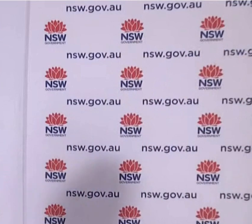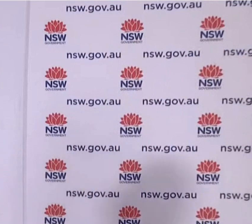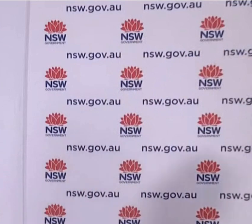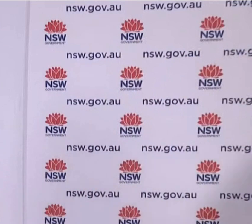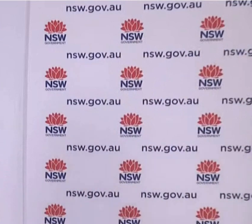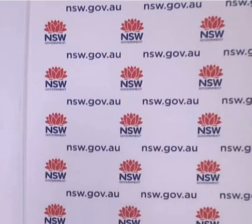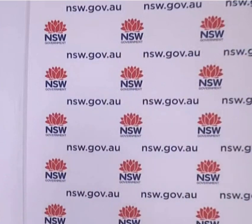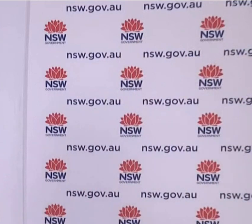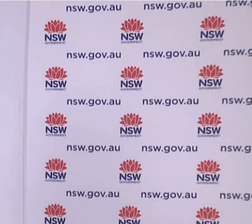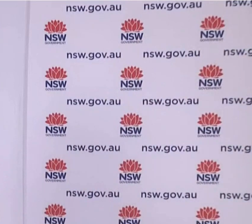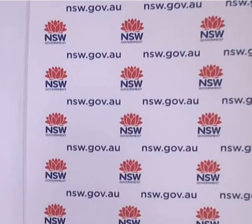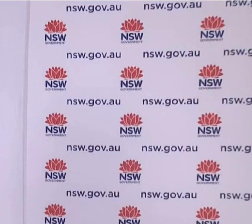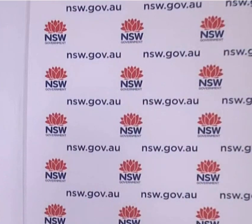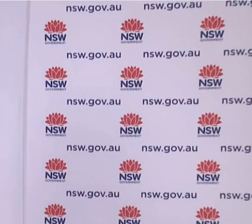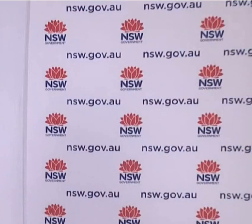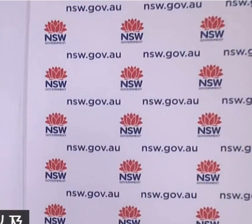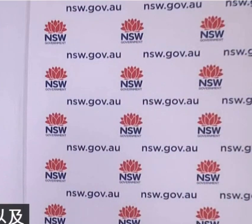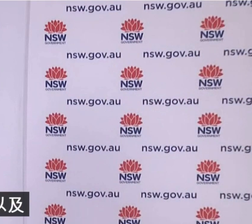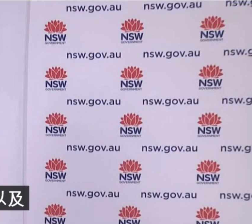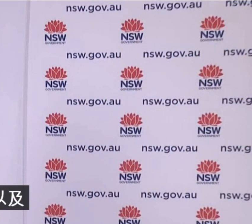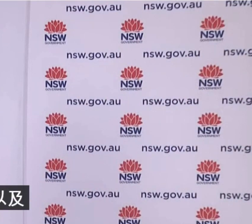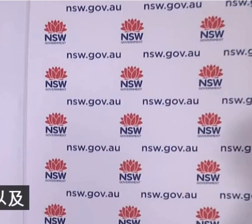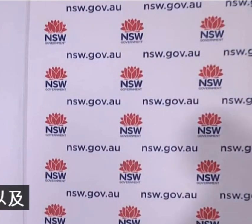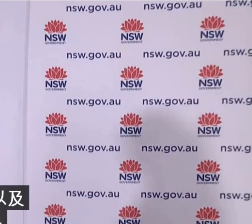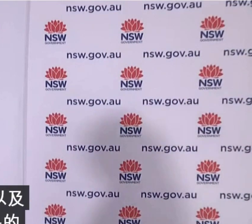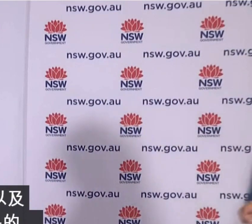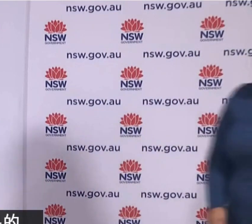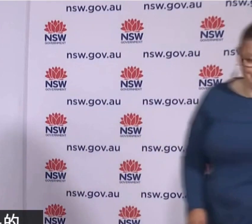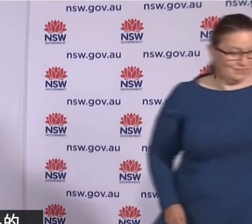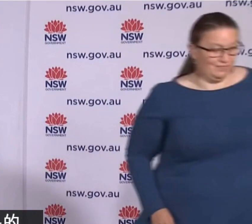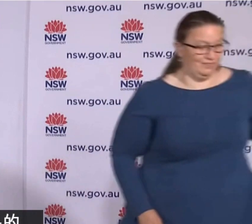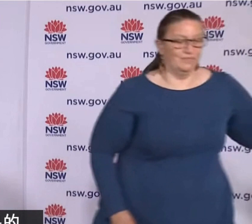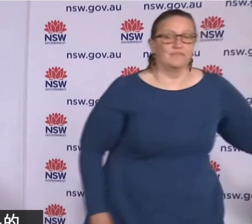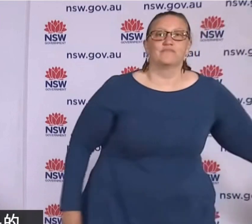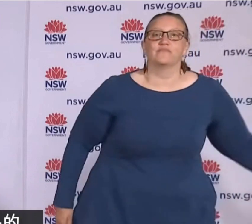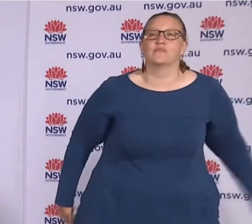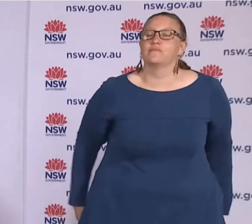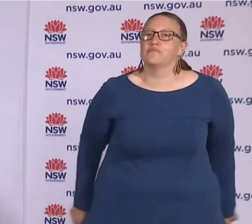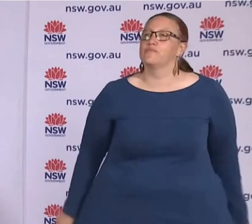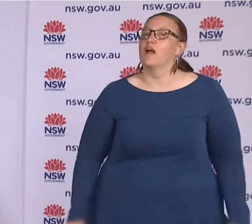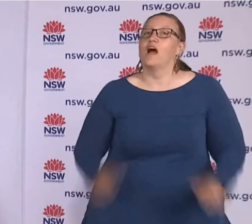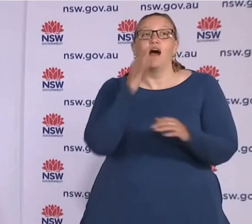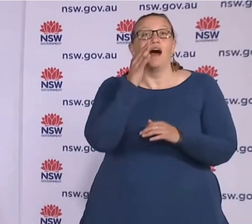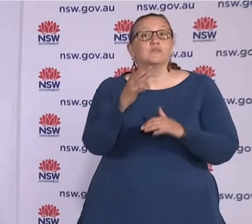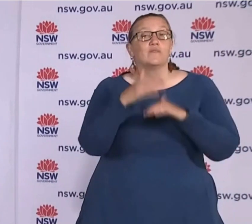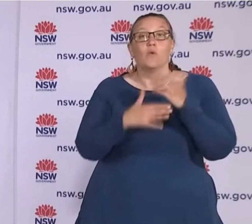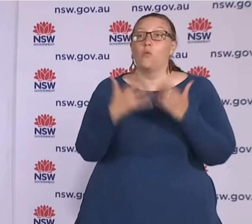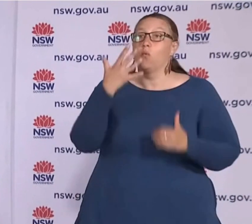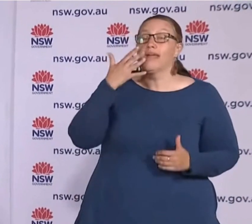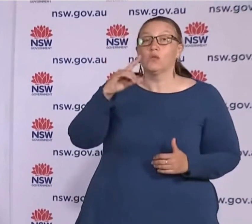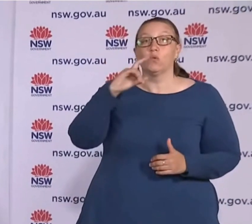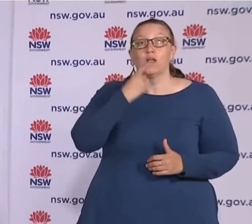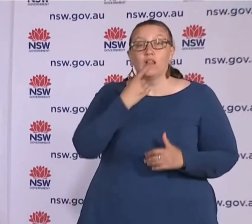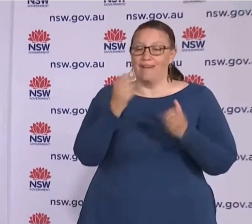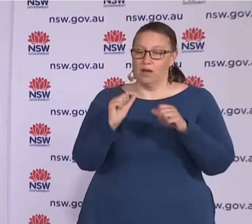we expect to see a plan in terms of how this will be policed and also what the penalties will be for people who are unvaccinated or for businesses to give them an idea?